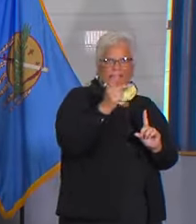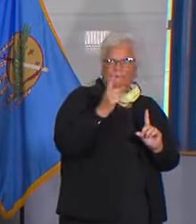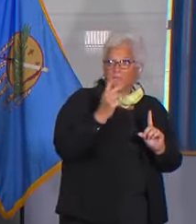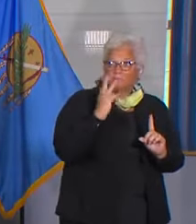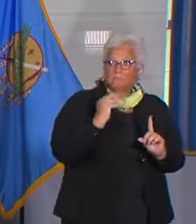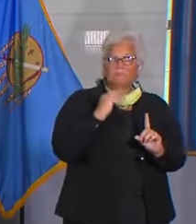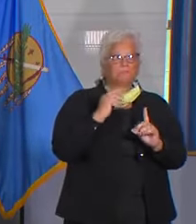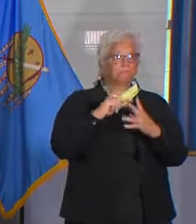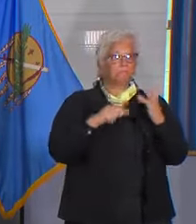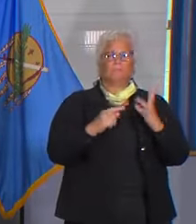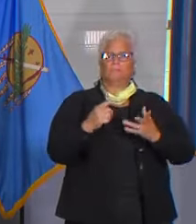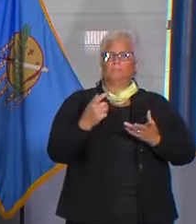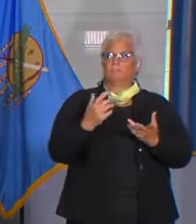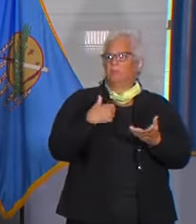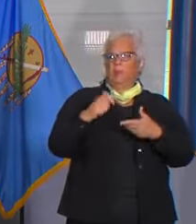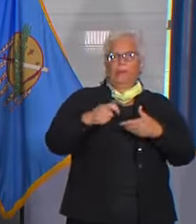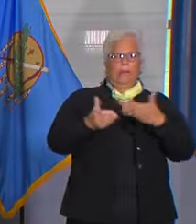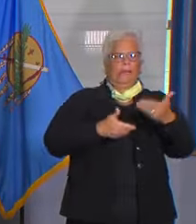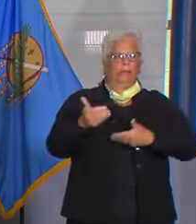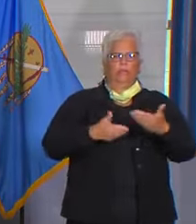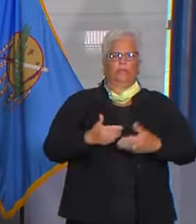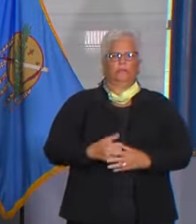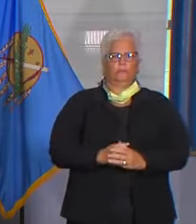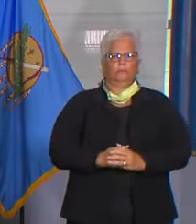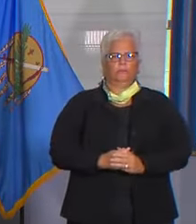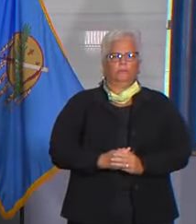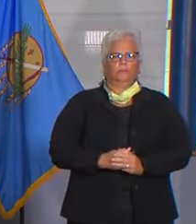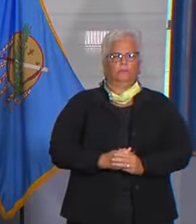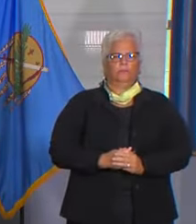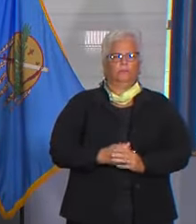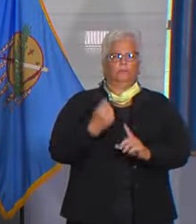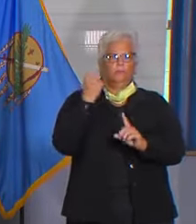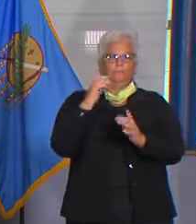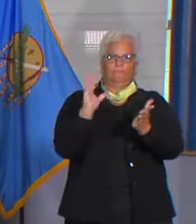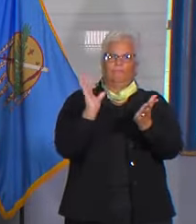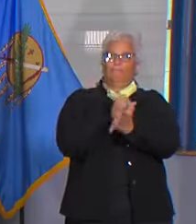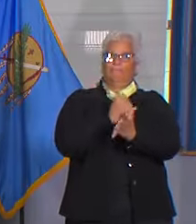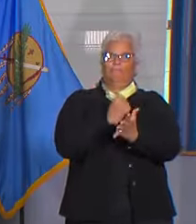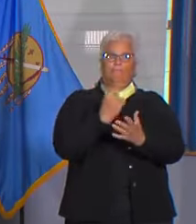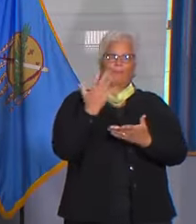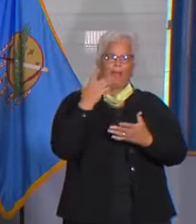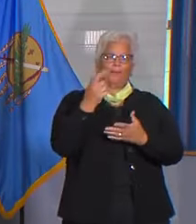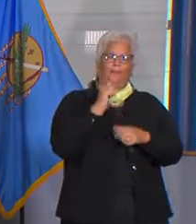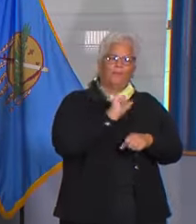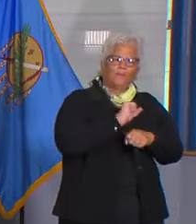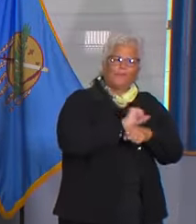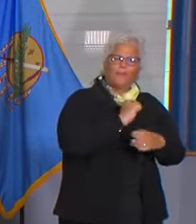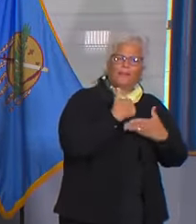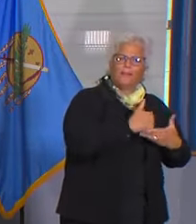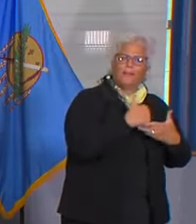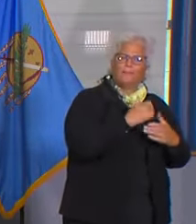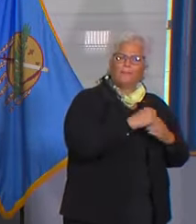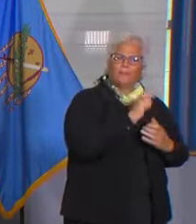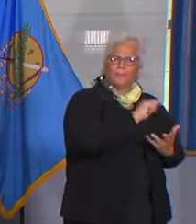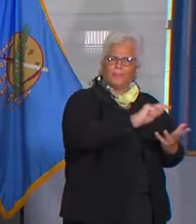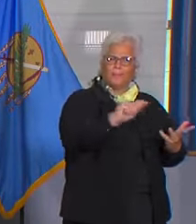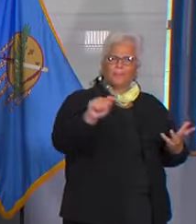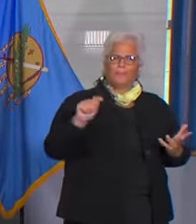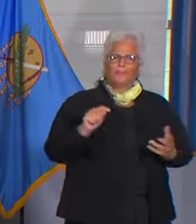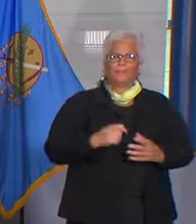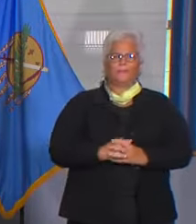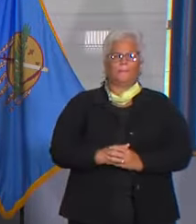responders. This is a great one that you can do to help your first responders so they can be focused on doing their job and